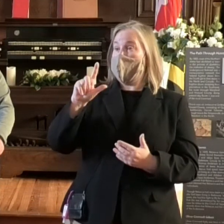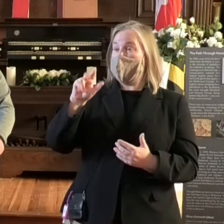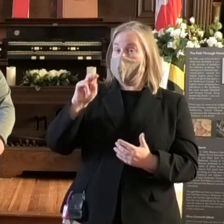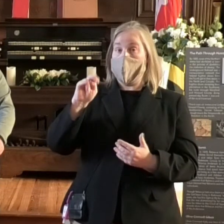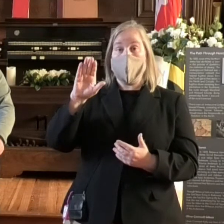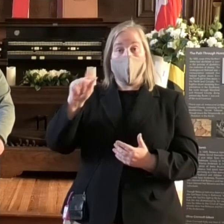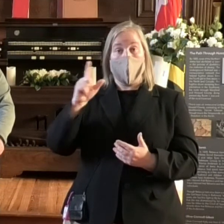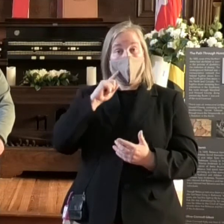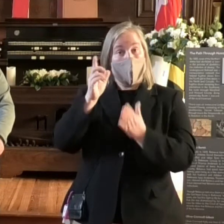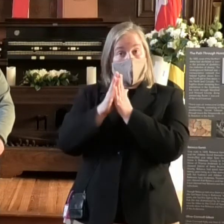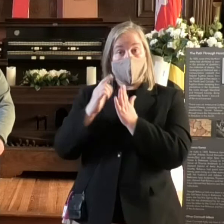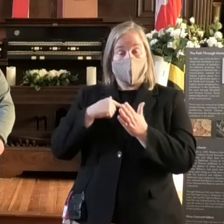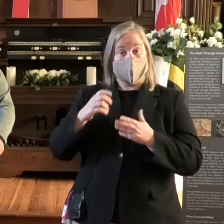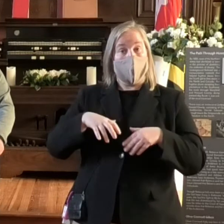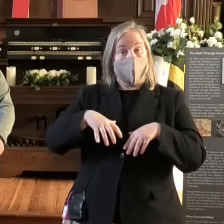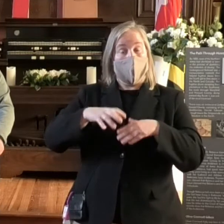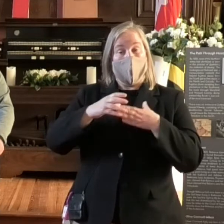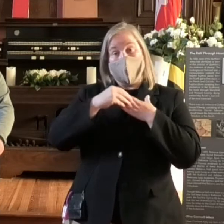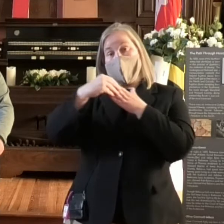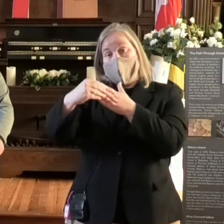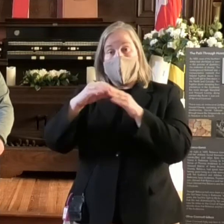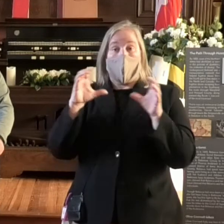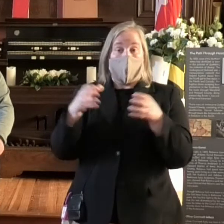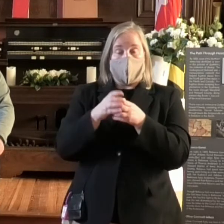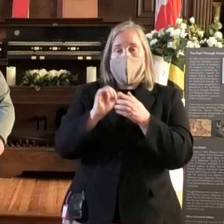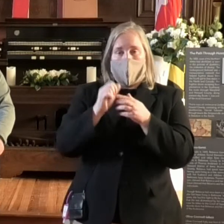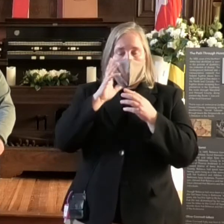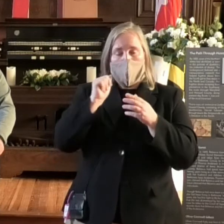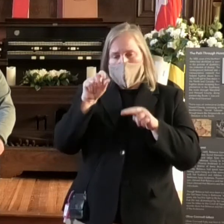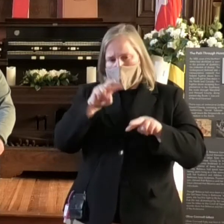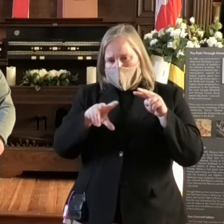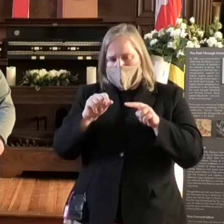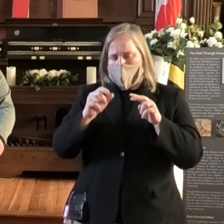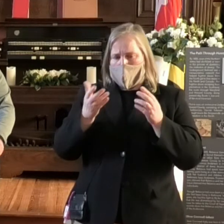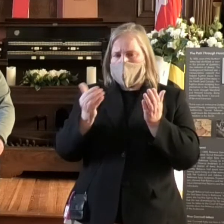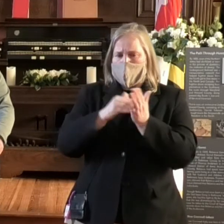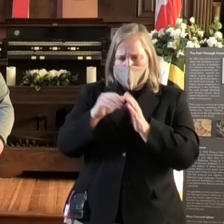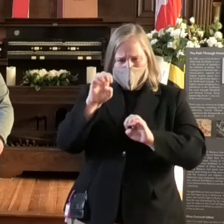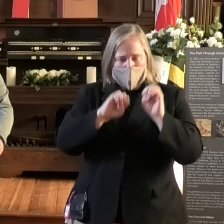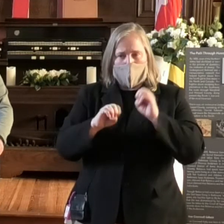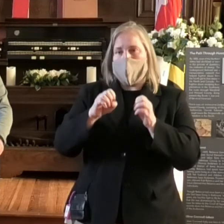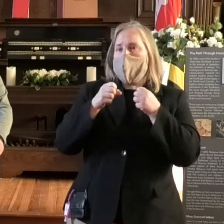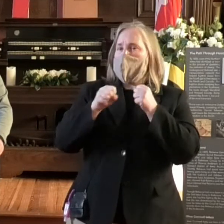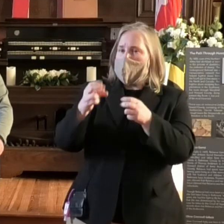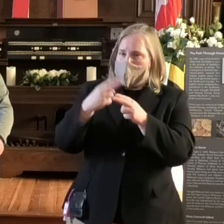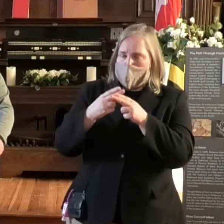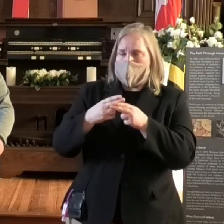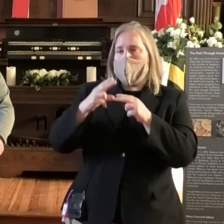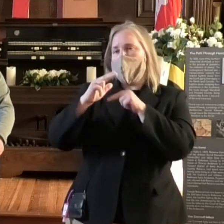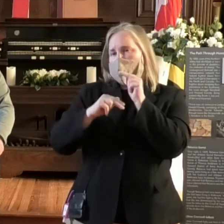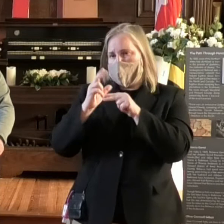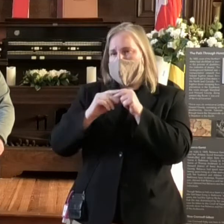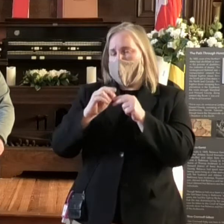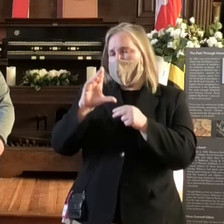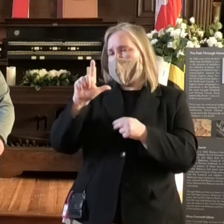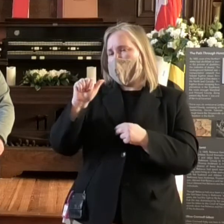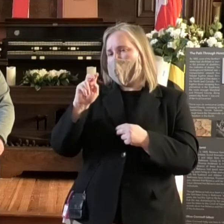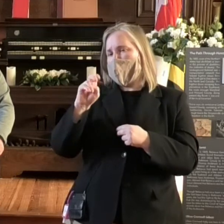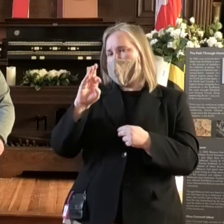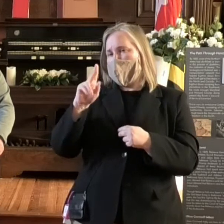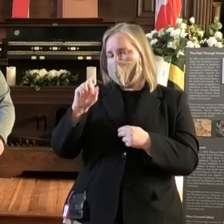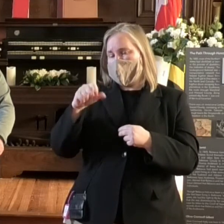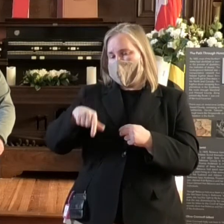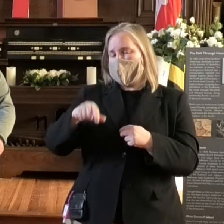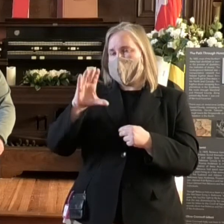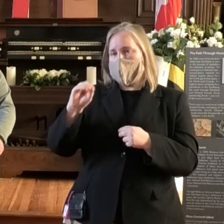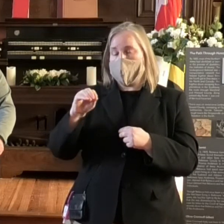to lead a commission that will look at and reevaluate street names, buildings, and landmarks in our county. As